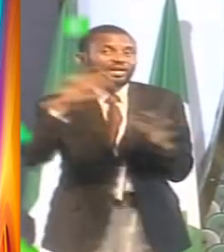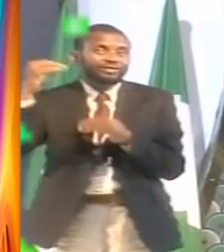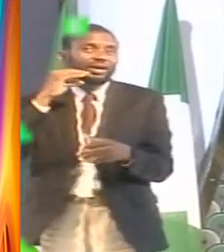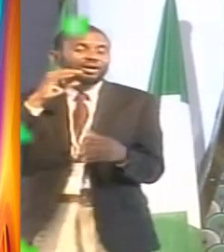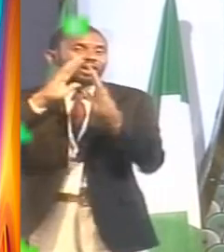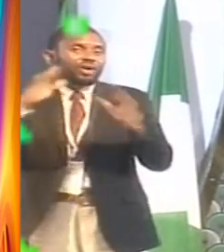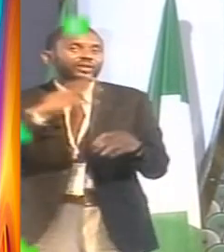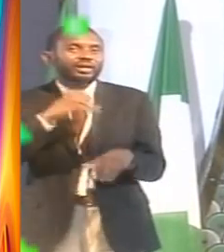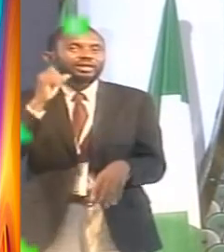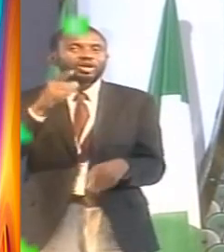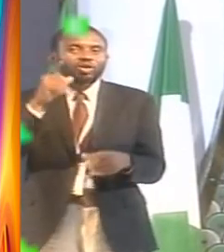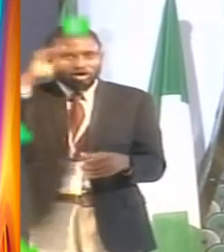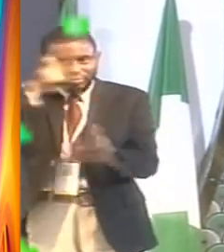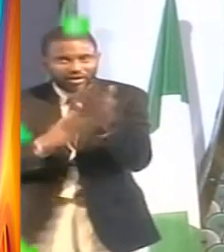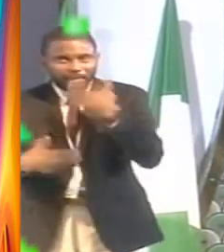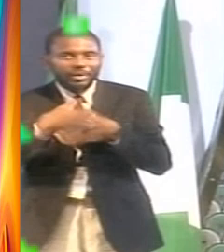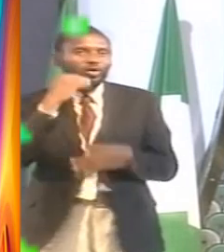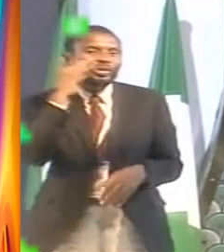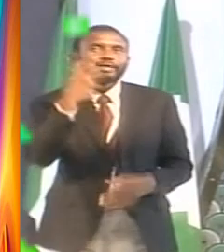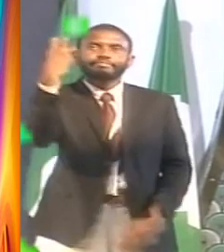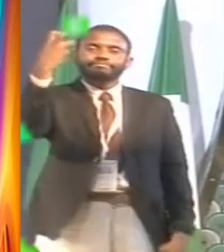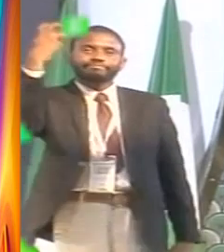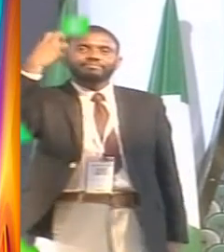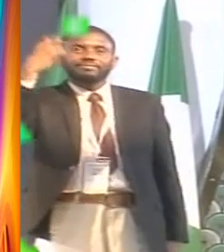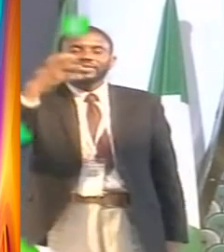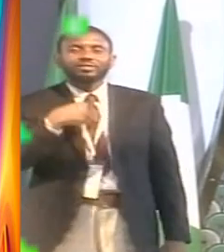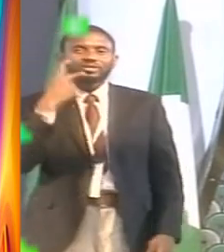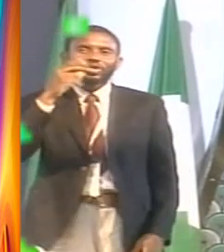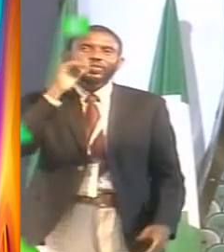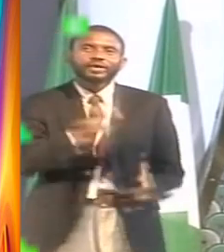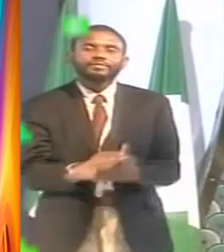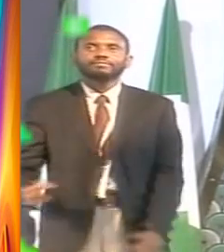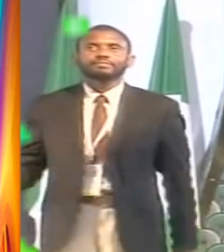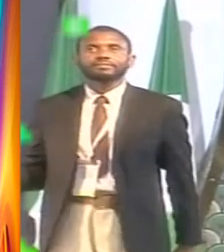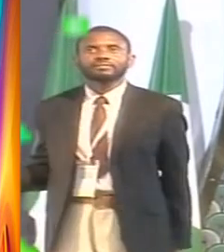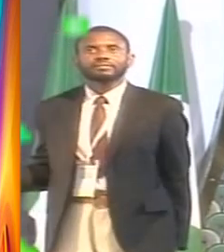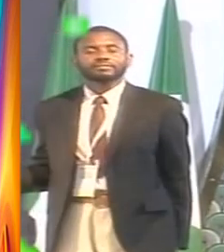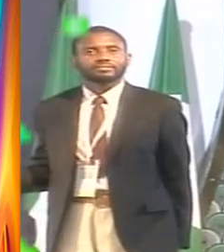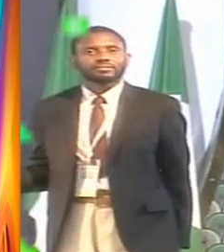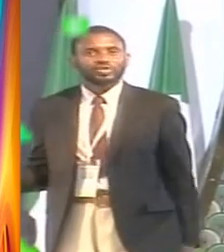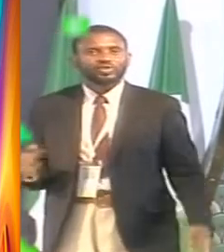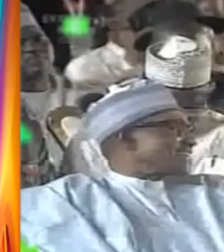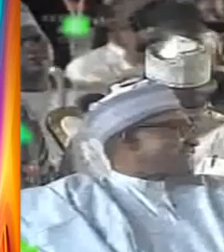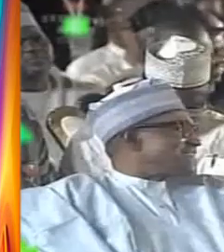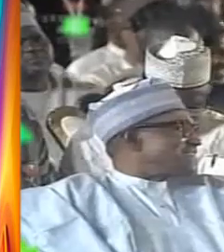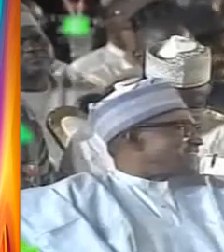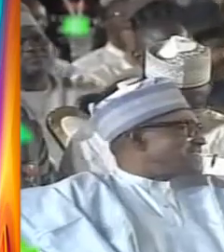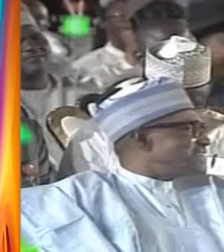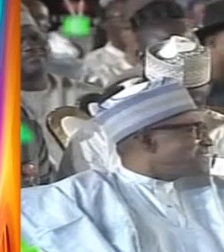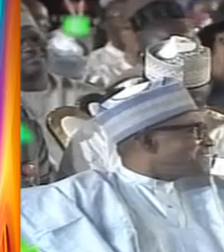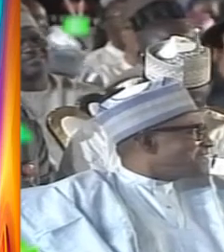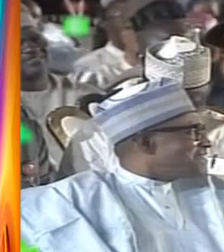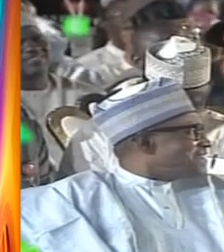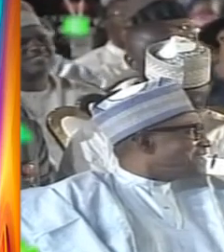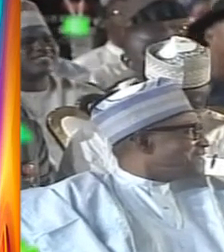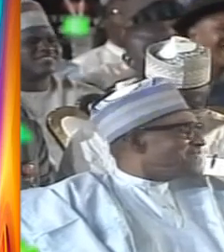and your husband comes back and knocks on the door, and you see your wife with a knife, you will pull back. So knives by themselves are not a